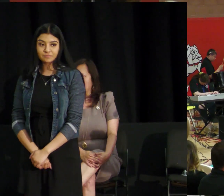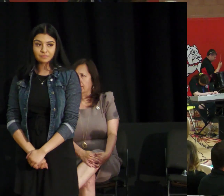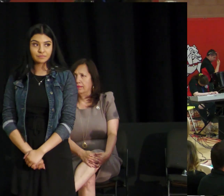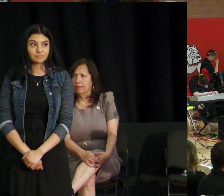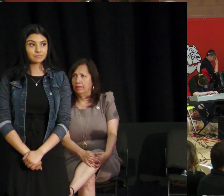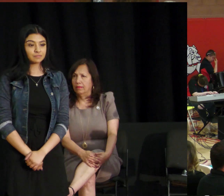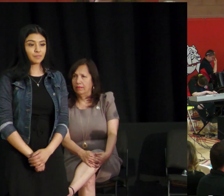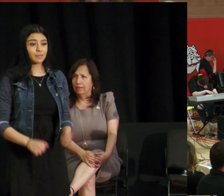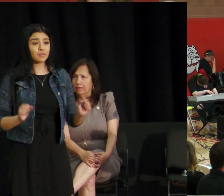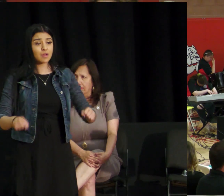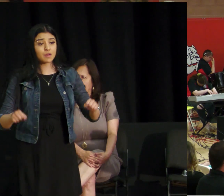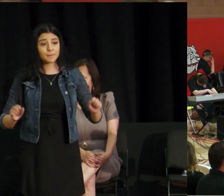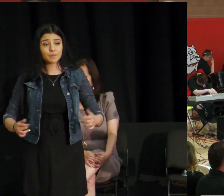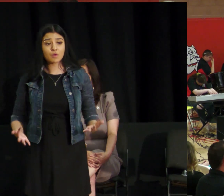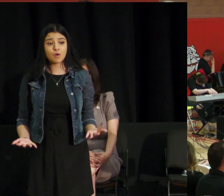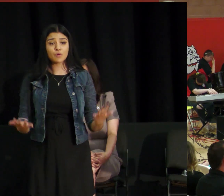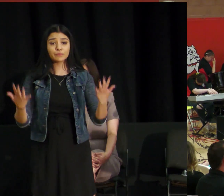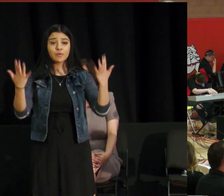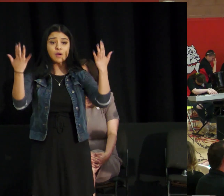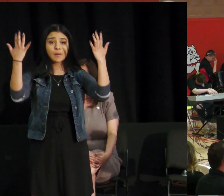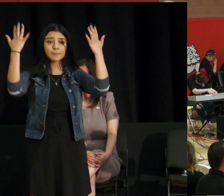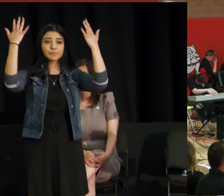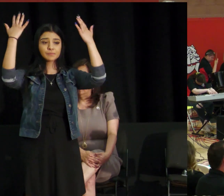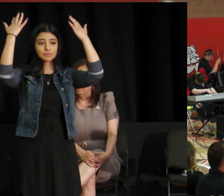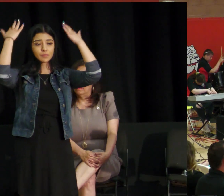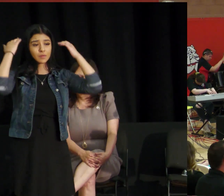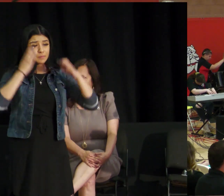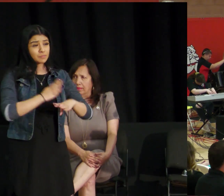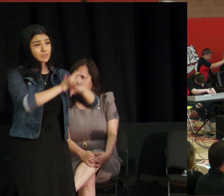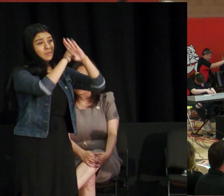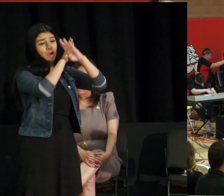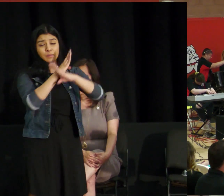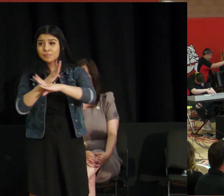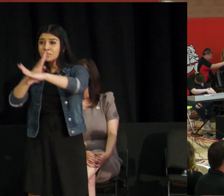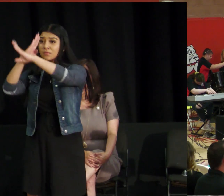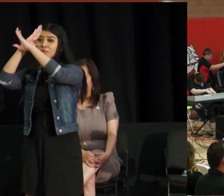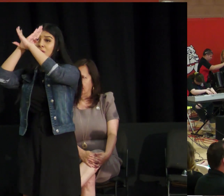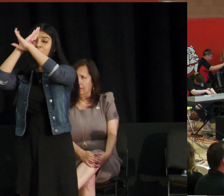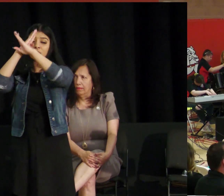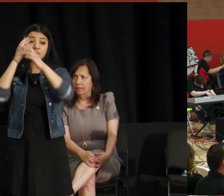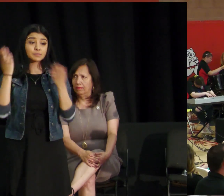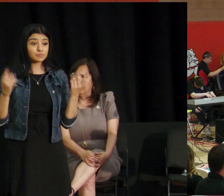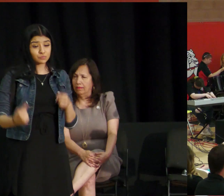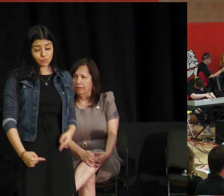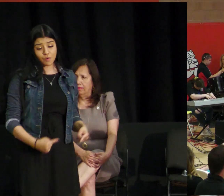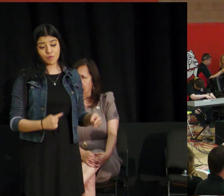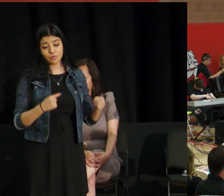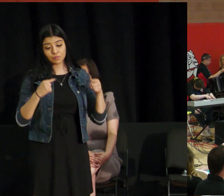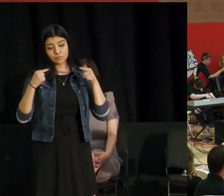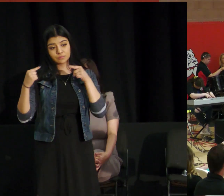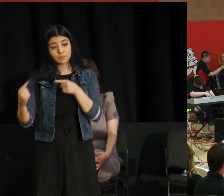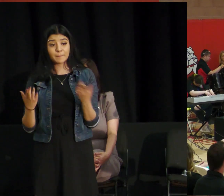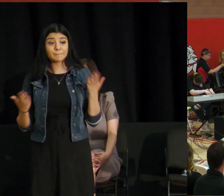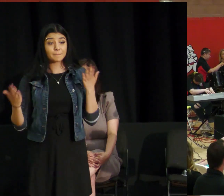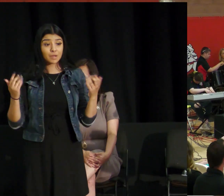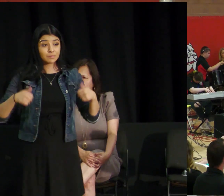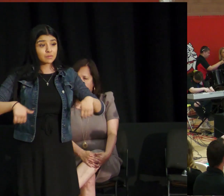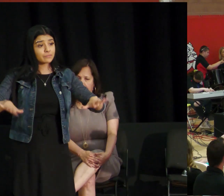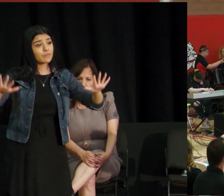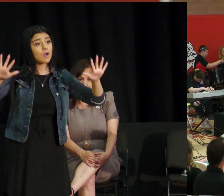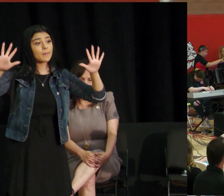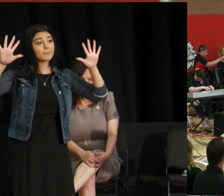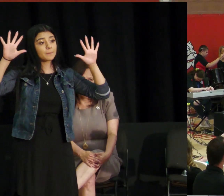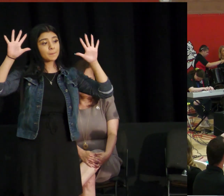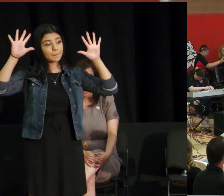There's always going to be another mountain Always going to want to make it move There's going to be another